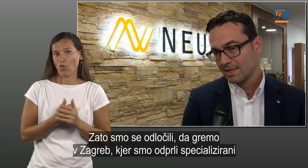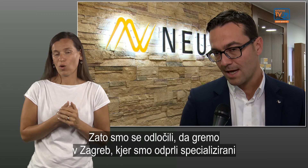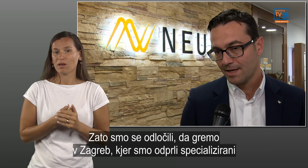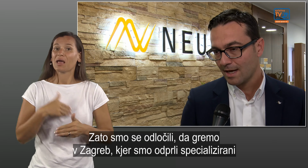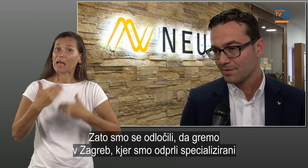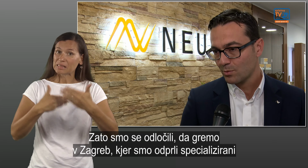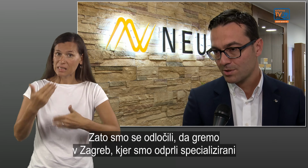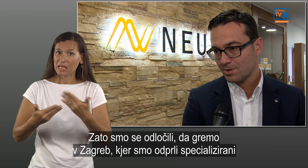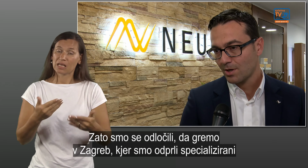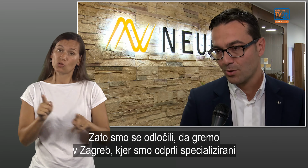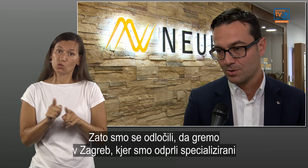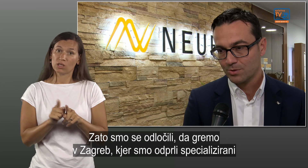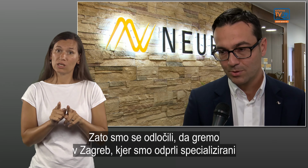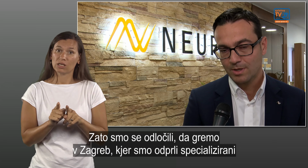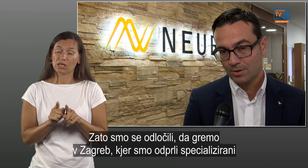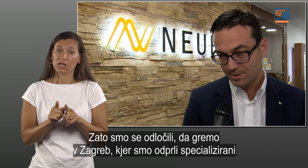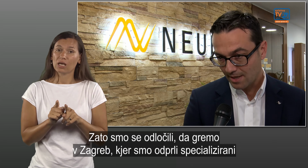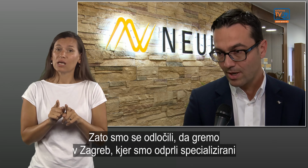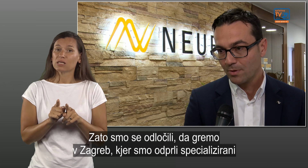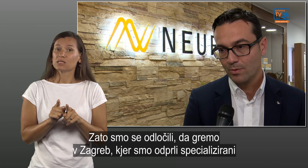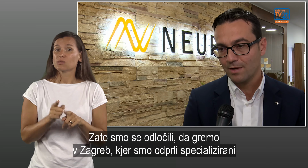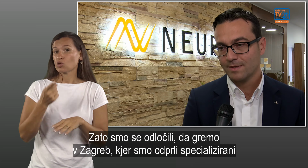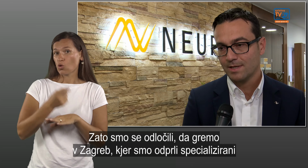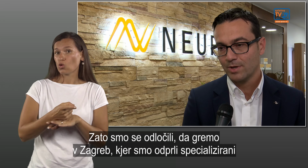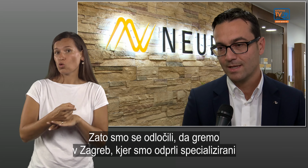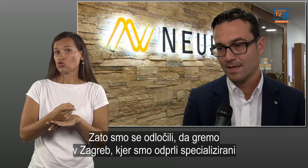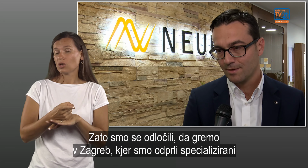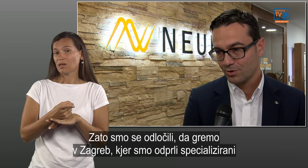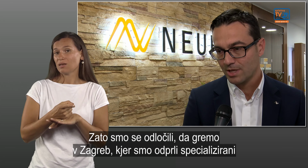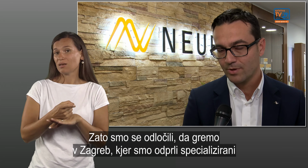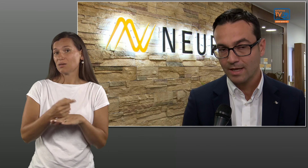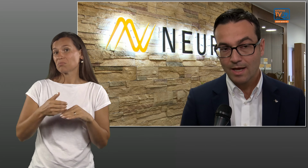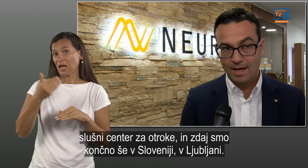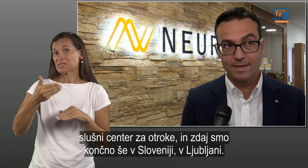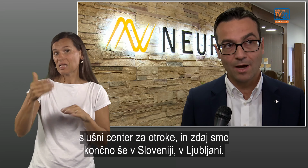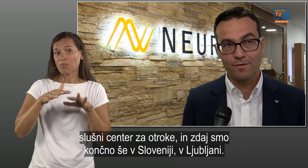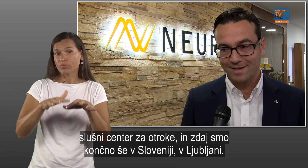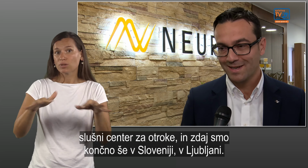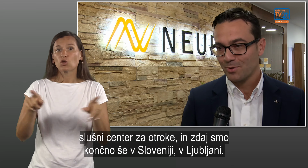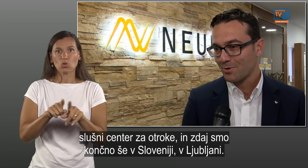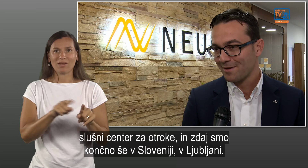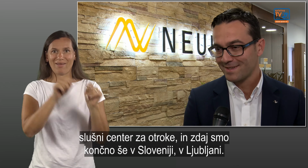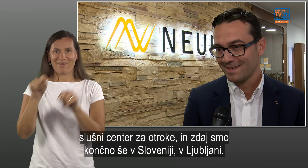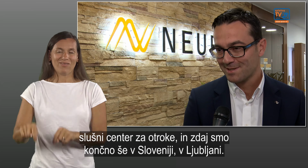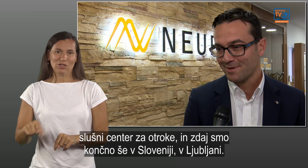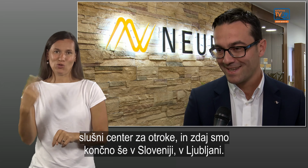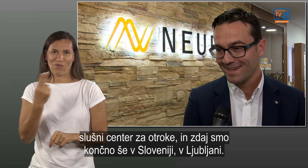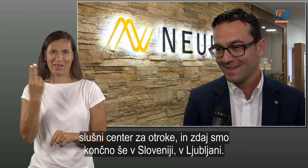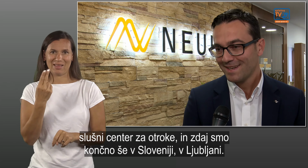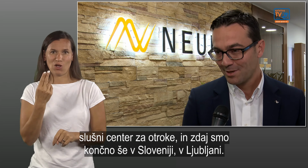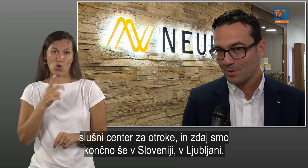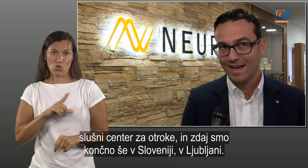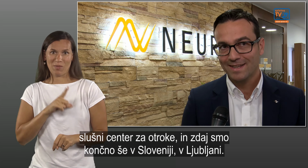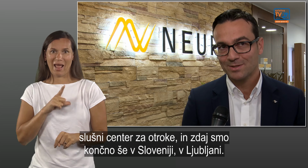And we decided afterwards to go to Zagreb, where we have a hearing aid center for children, and now finally we arrived in